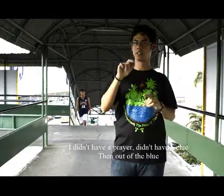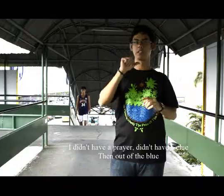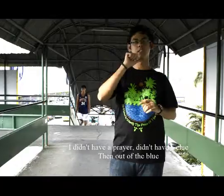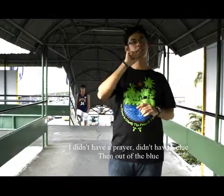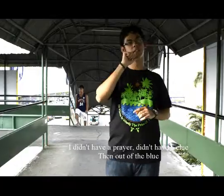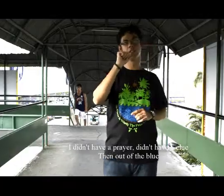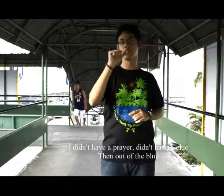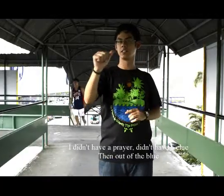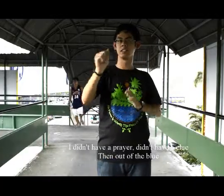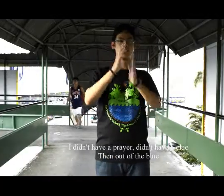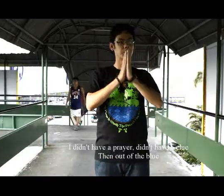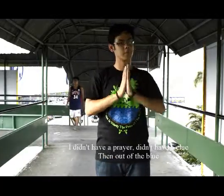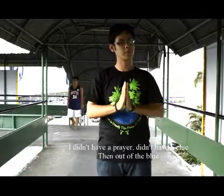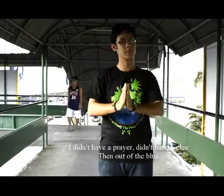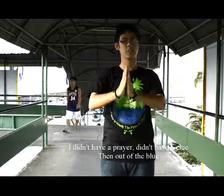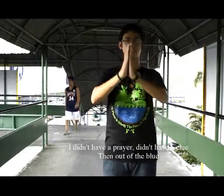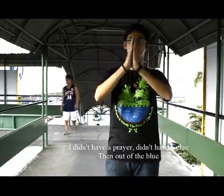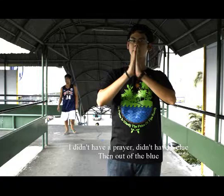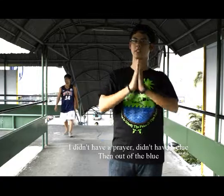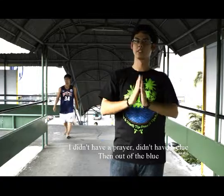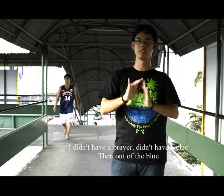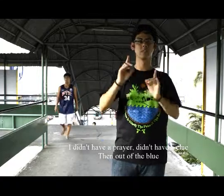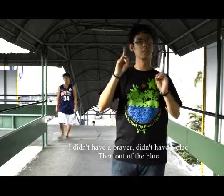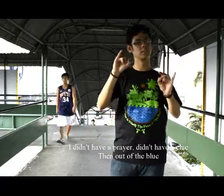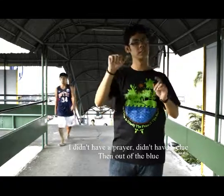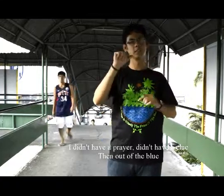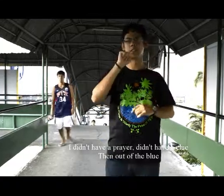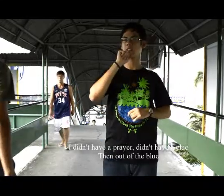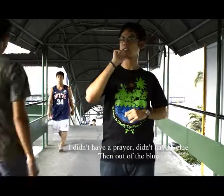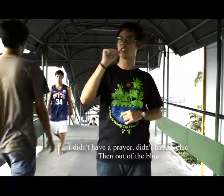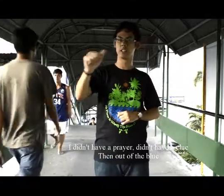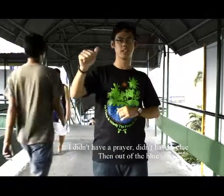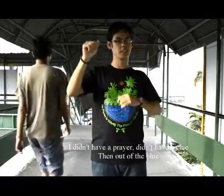I didn't have a prayer, didn't have a clue.